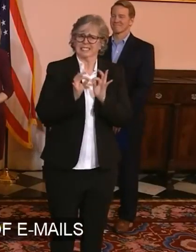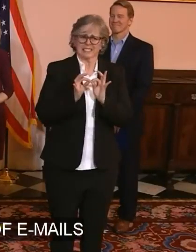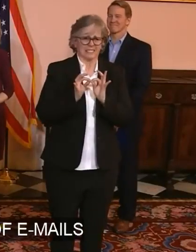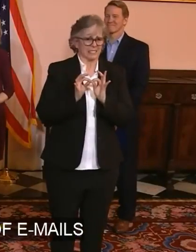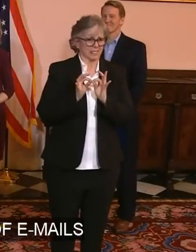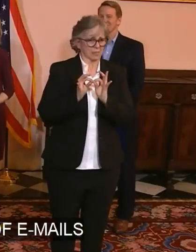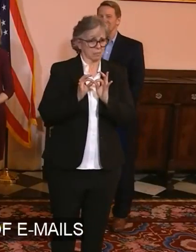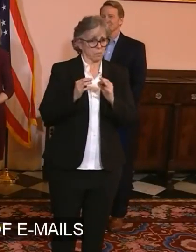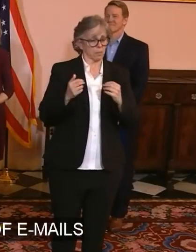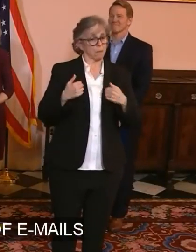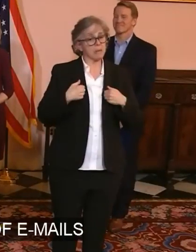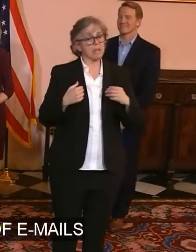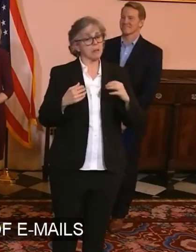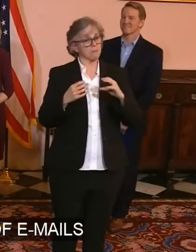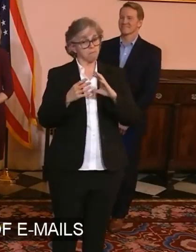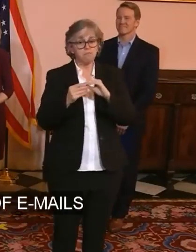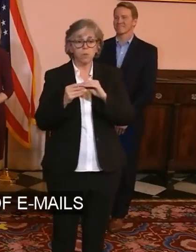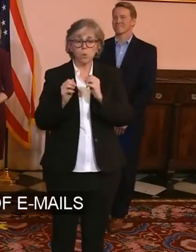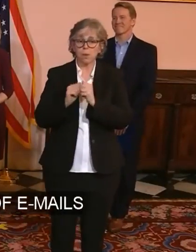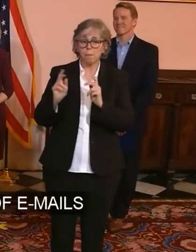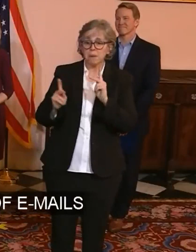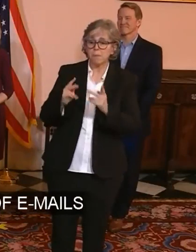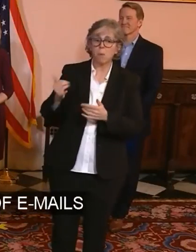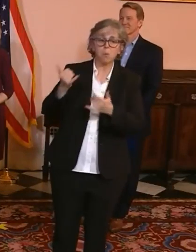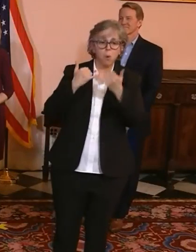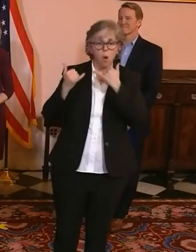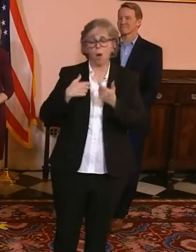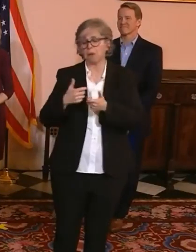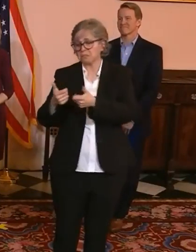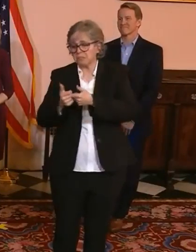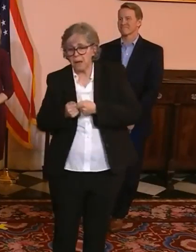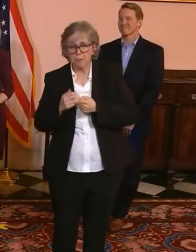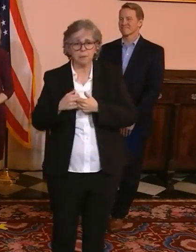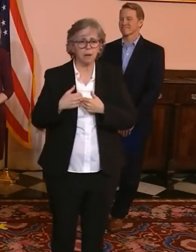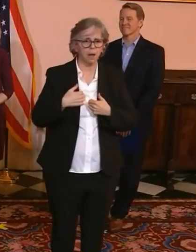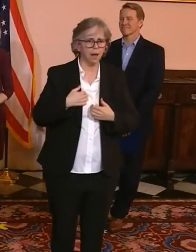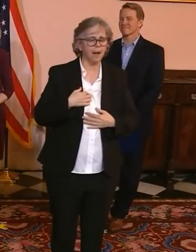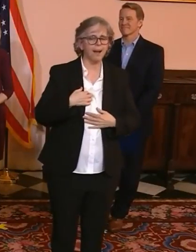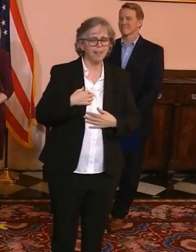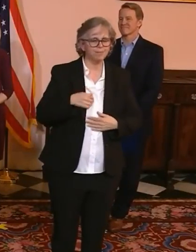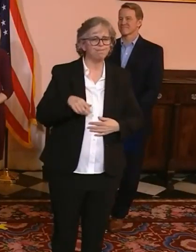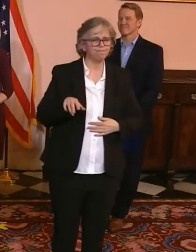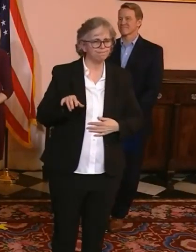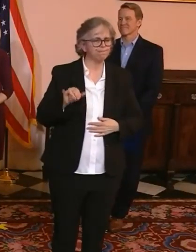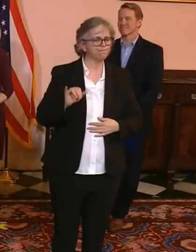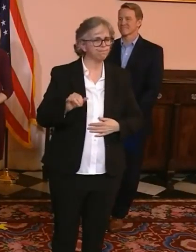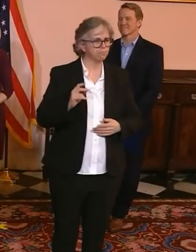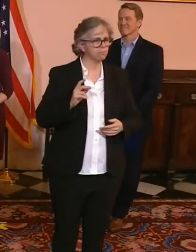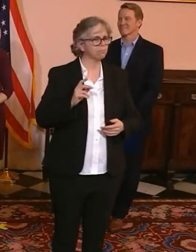think Ohioans are really beginning to understand where we are,